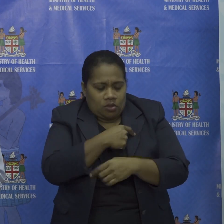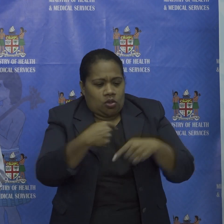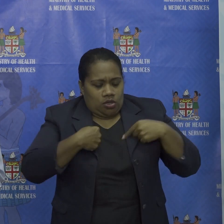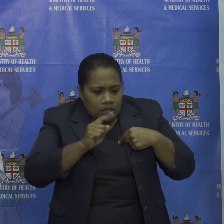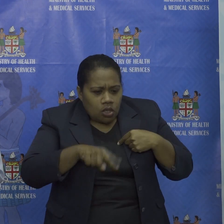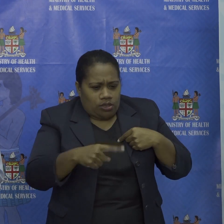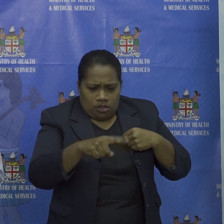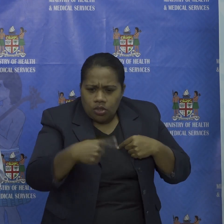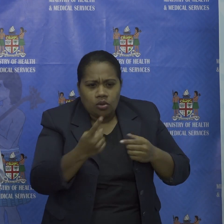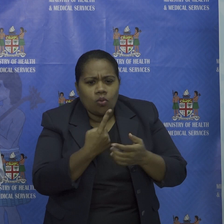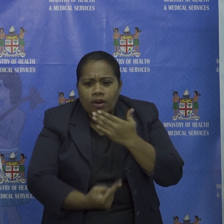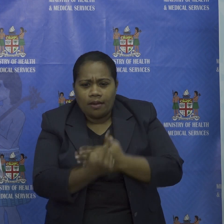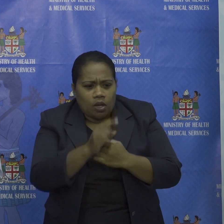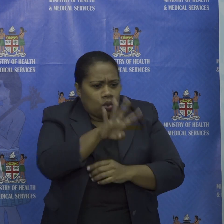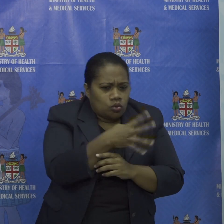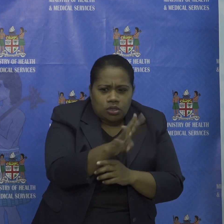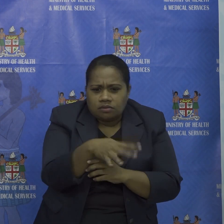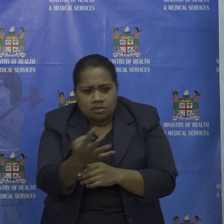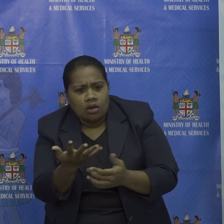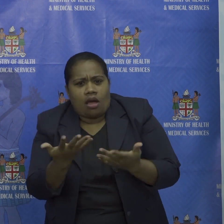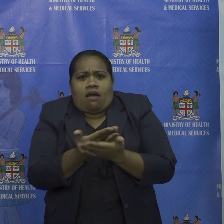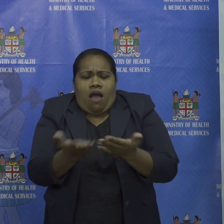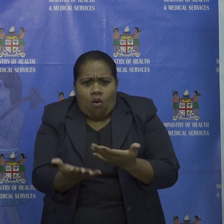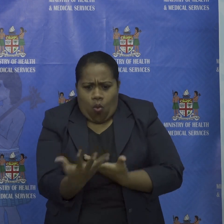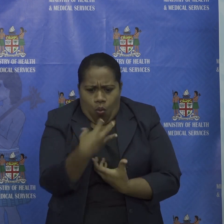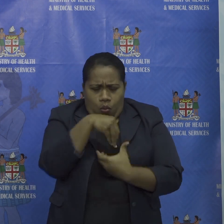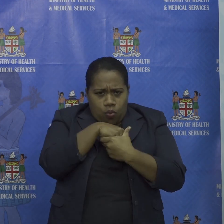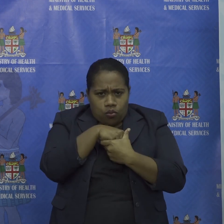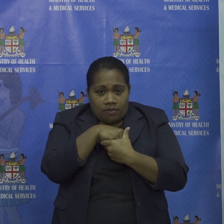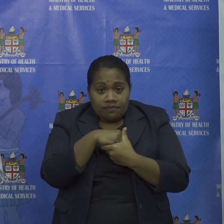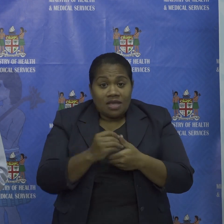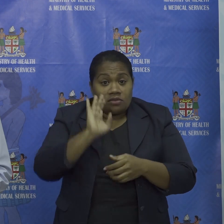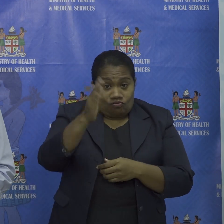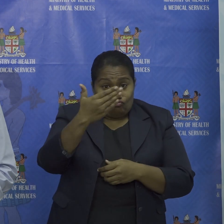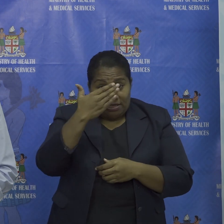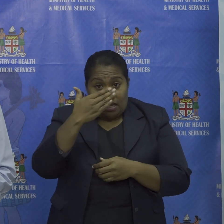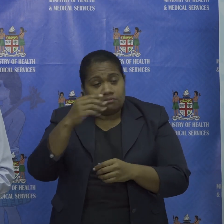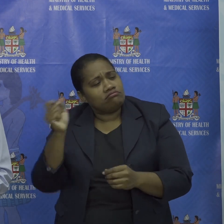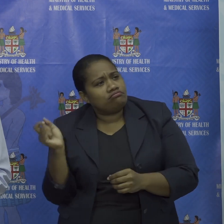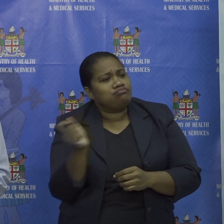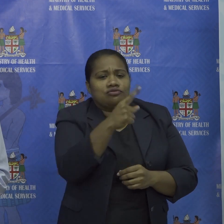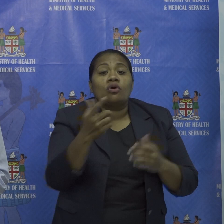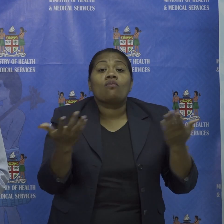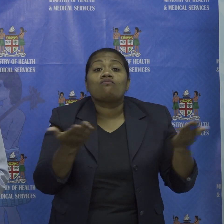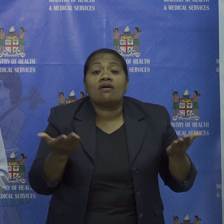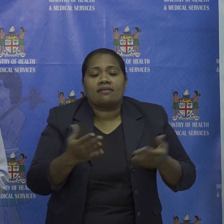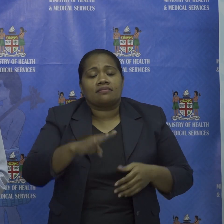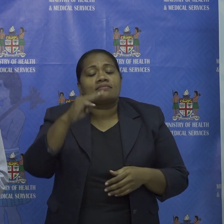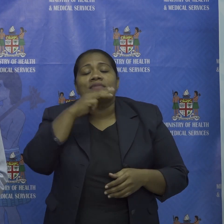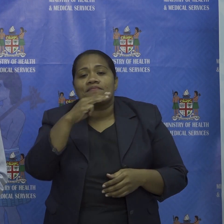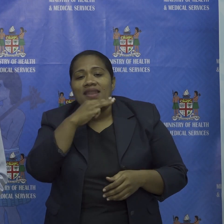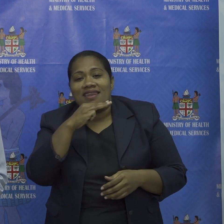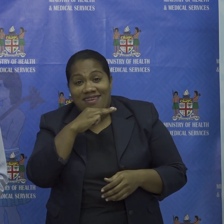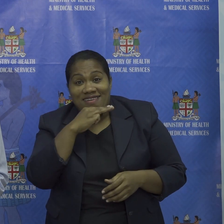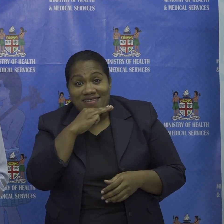cases. We also sent samples of the positive results of our most recent cases to our reference lab in Melbourne to see if